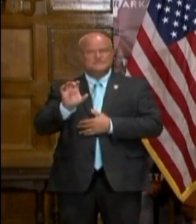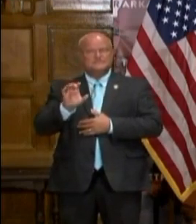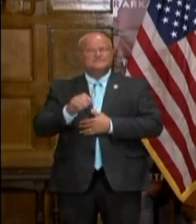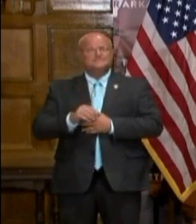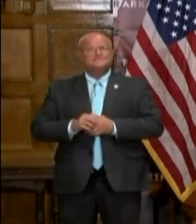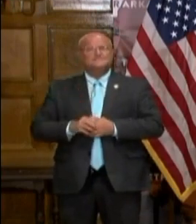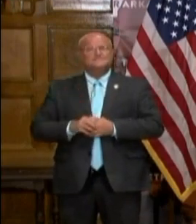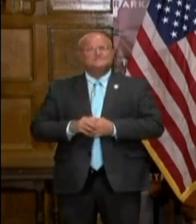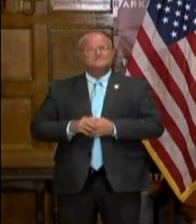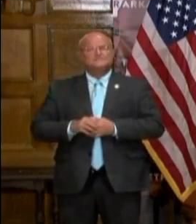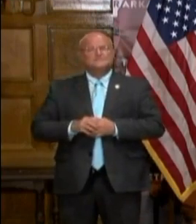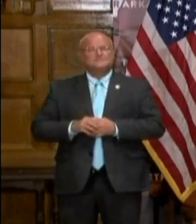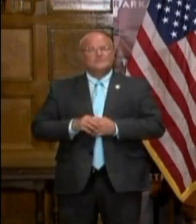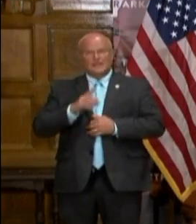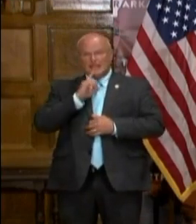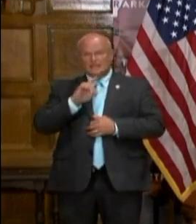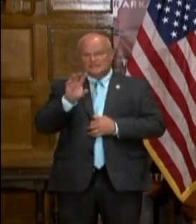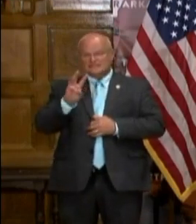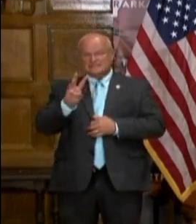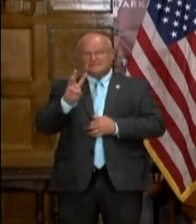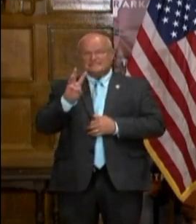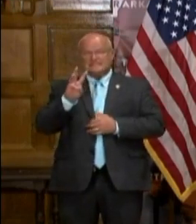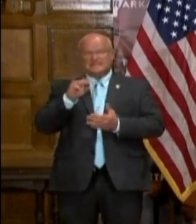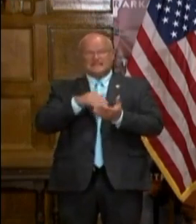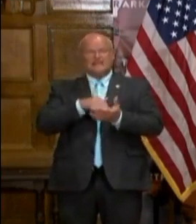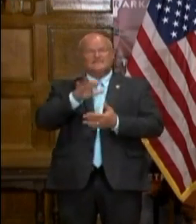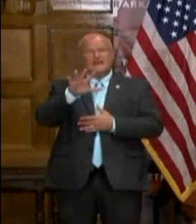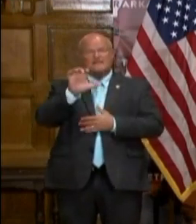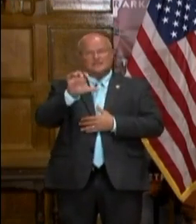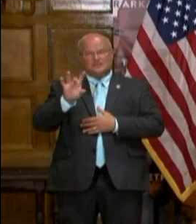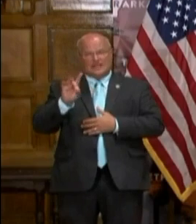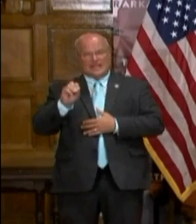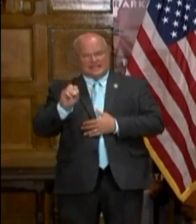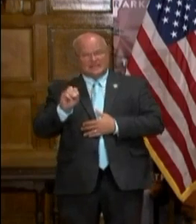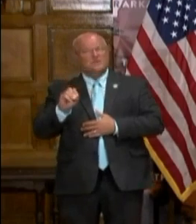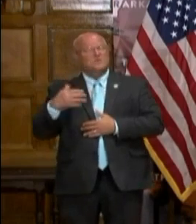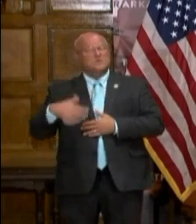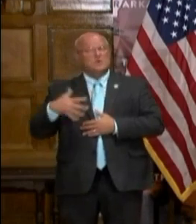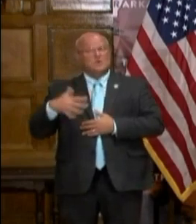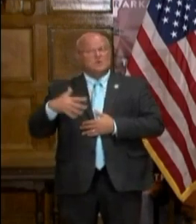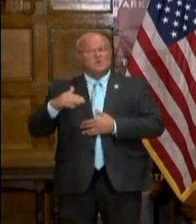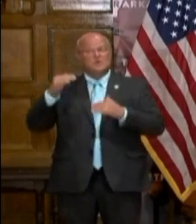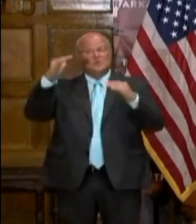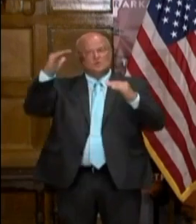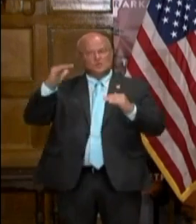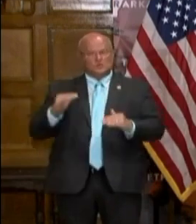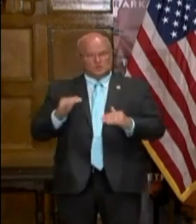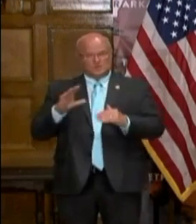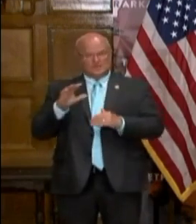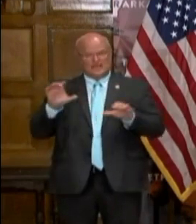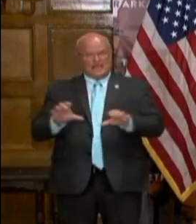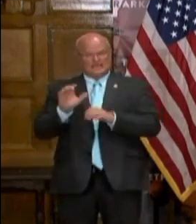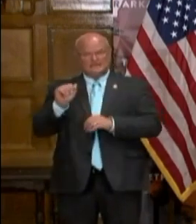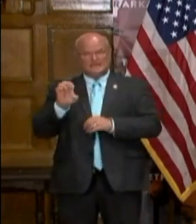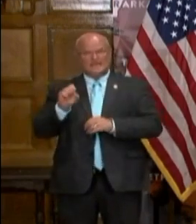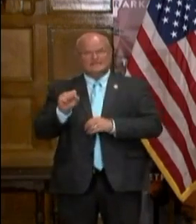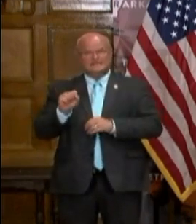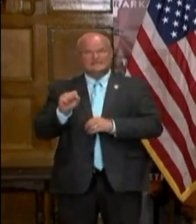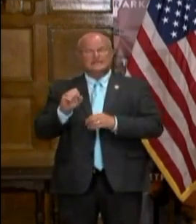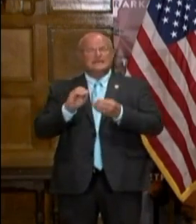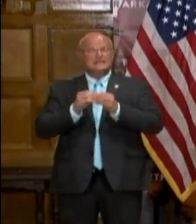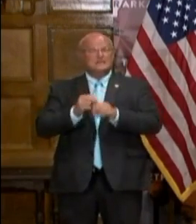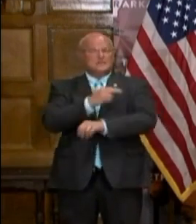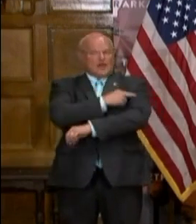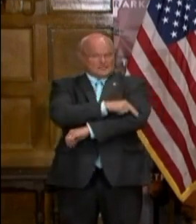are active, actually 6,580, so that's a significant drop in the active cases. Then the number